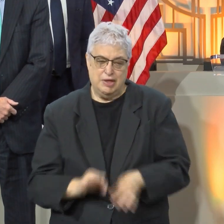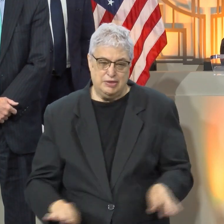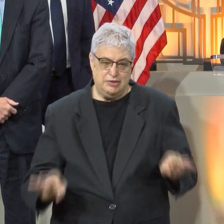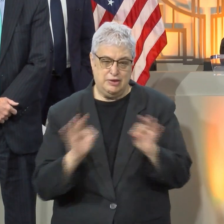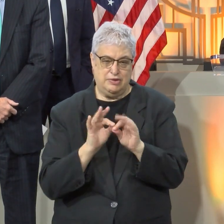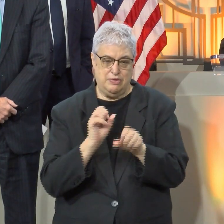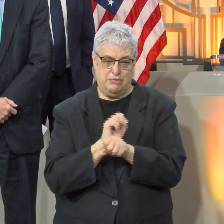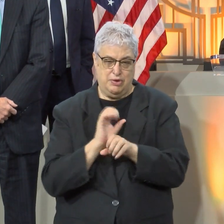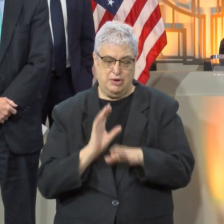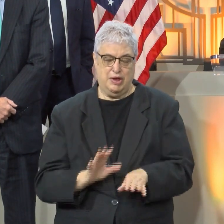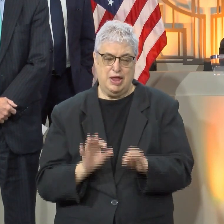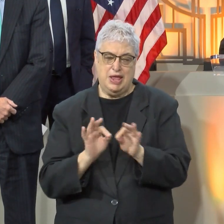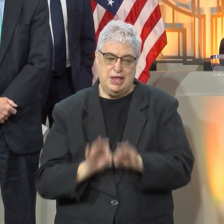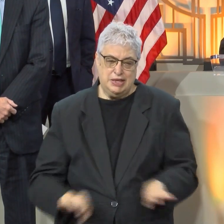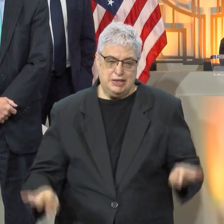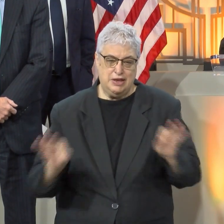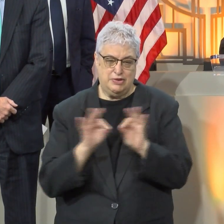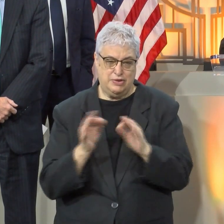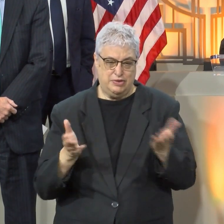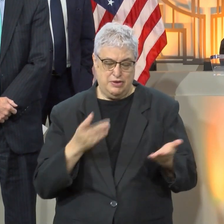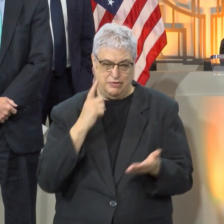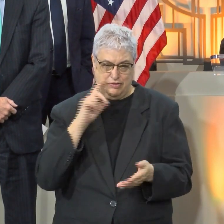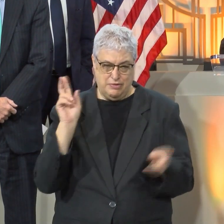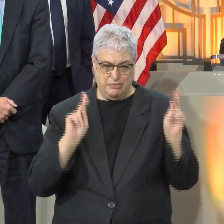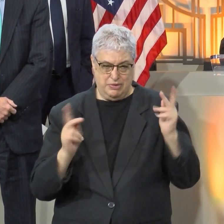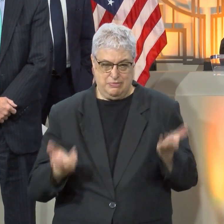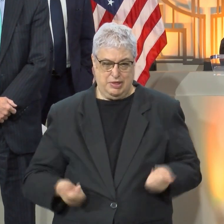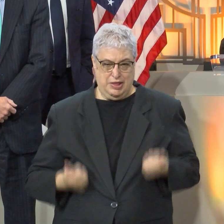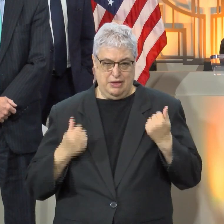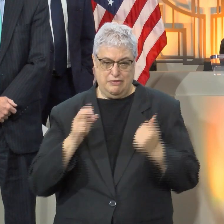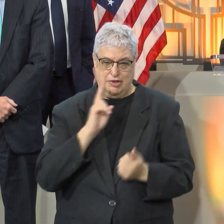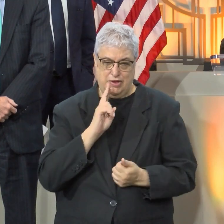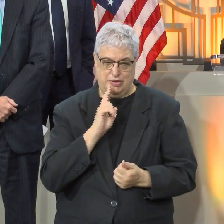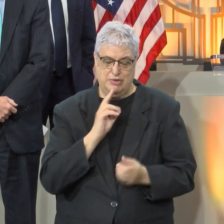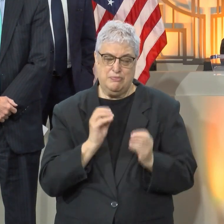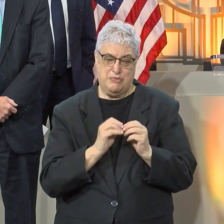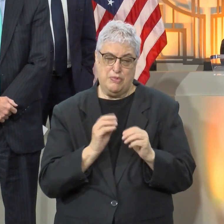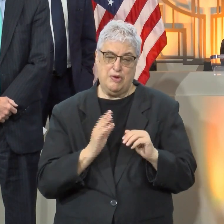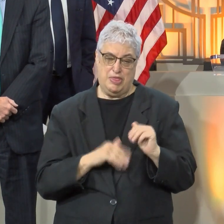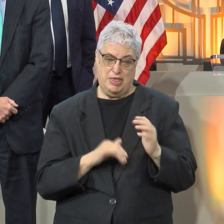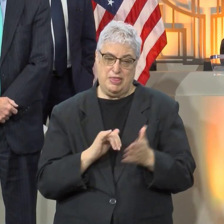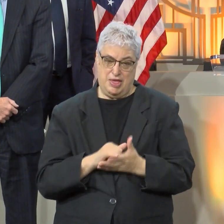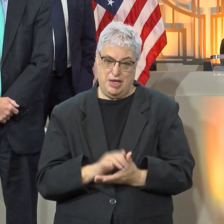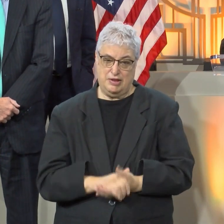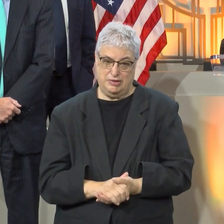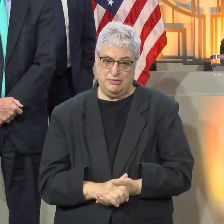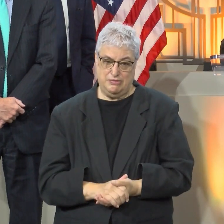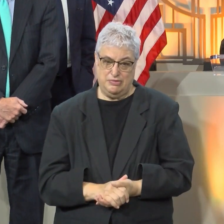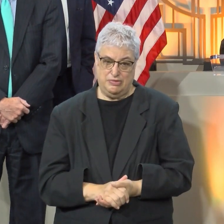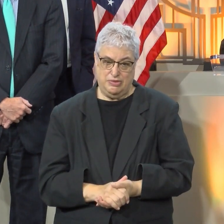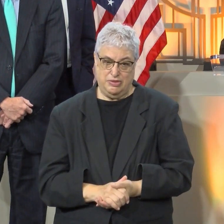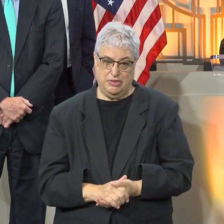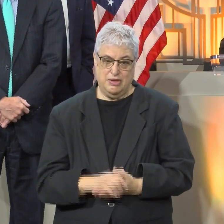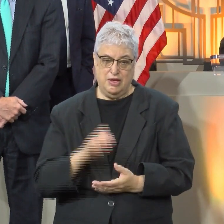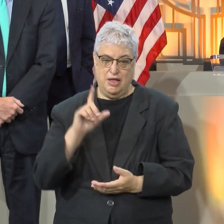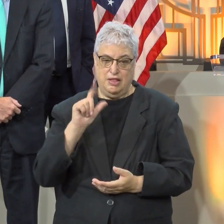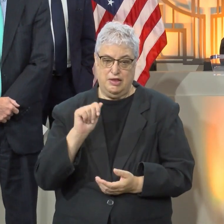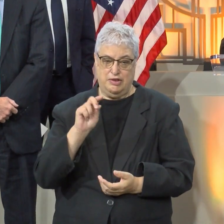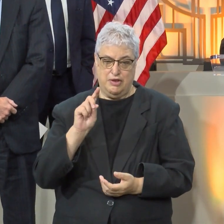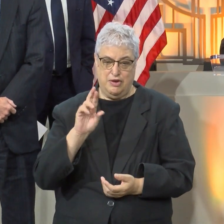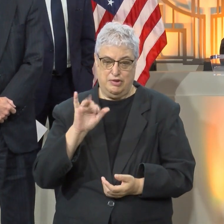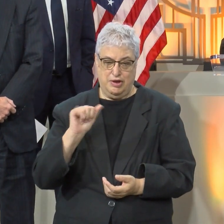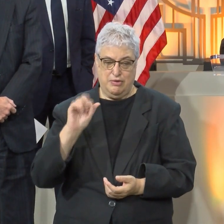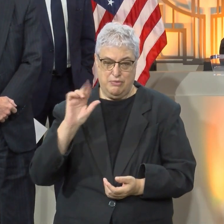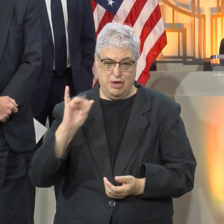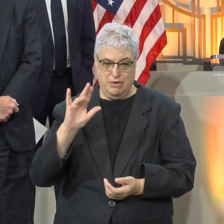employees providing essential service to Houstonians. But they were more than that. Natarvia Robertson will be greatly missed by